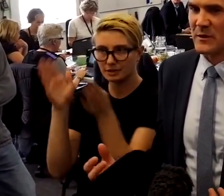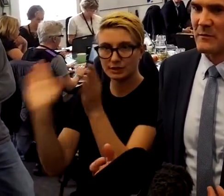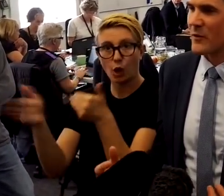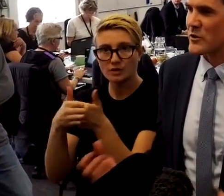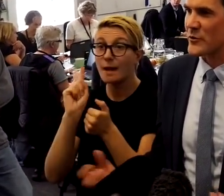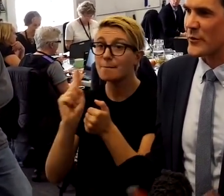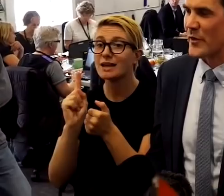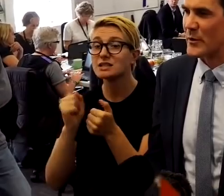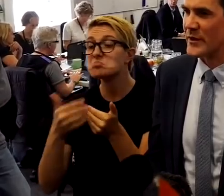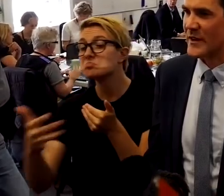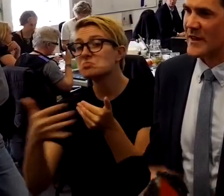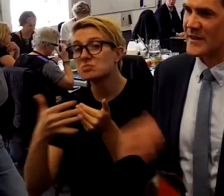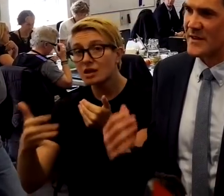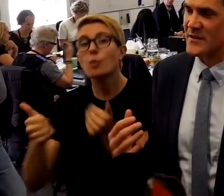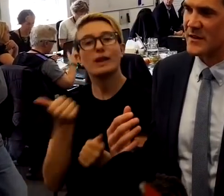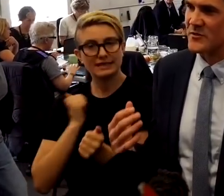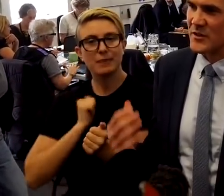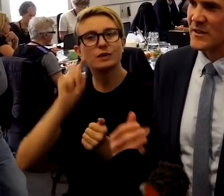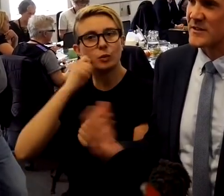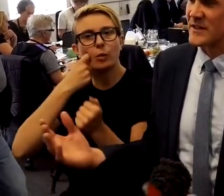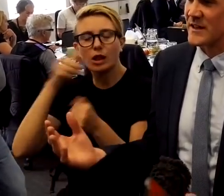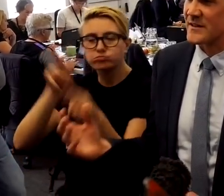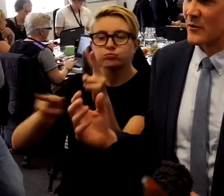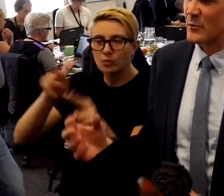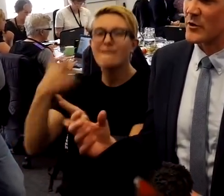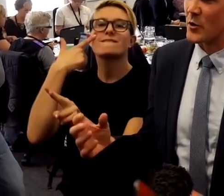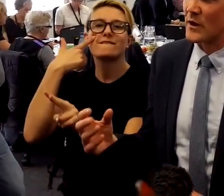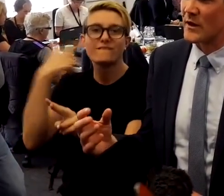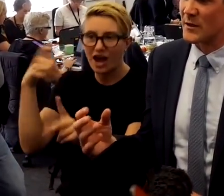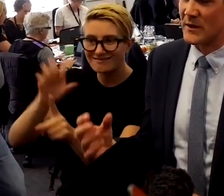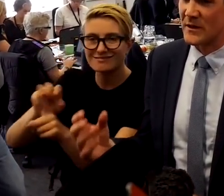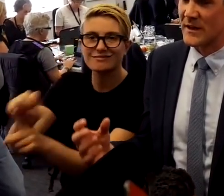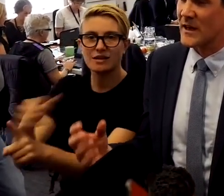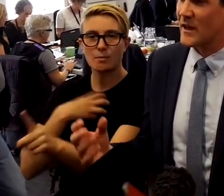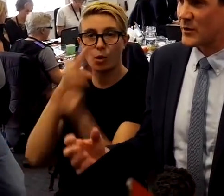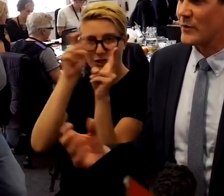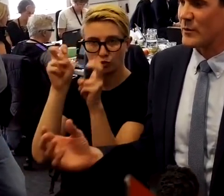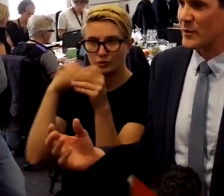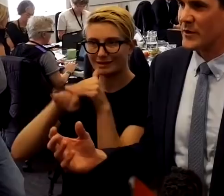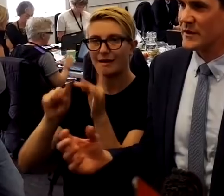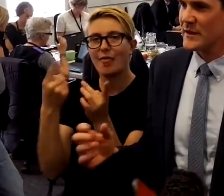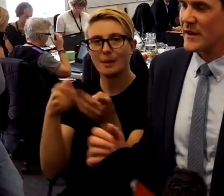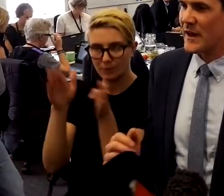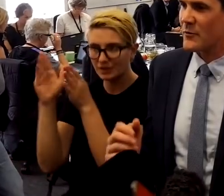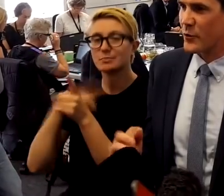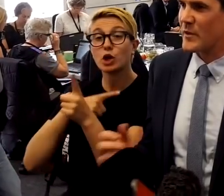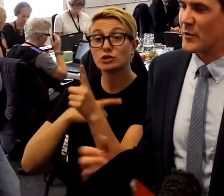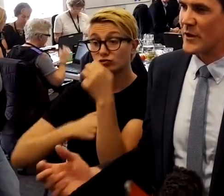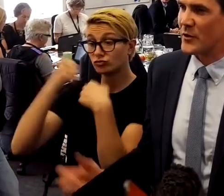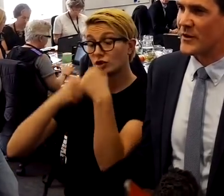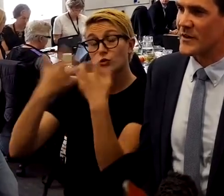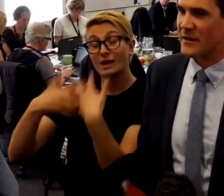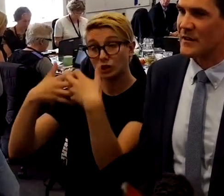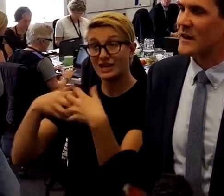there to be other issues with other buildings, and that's as the structural engineers are able to go independently into every building through their